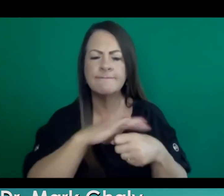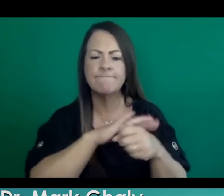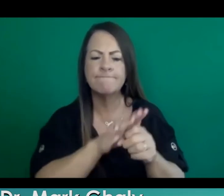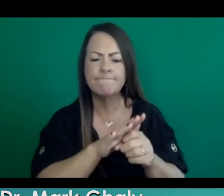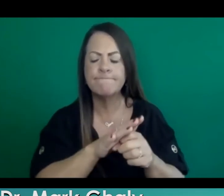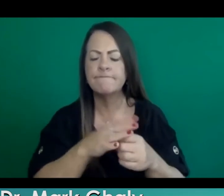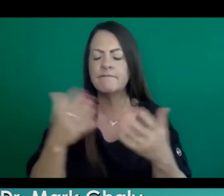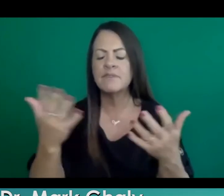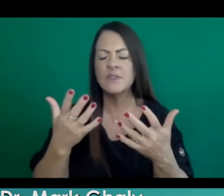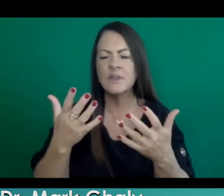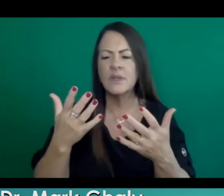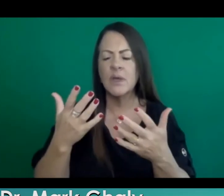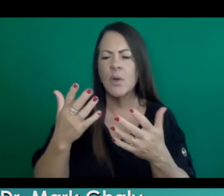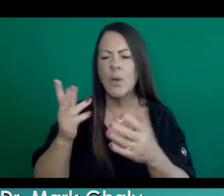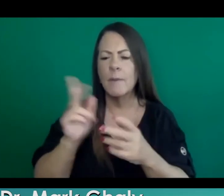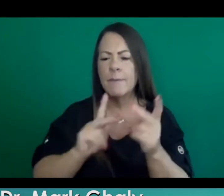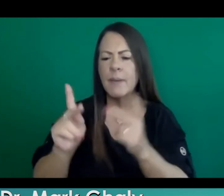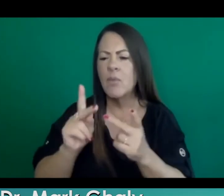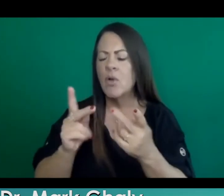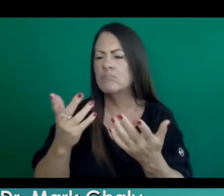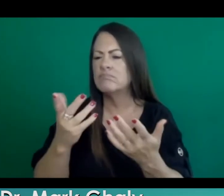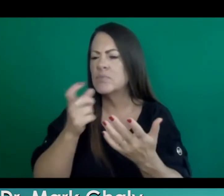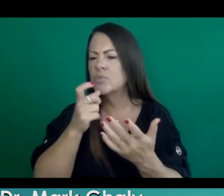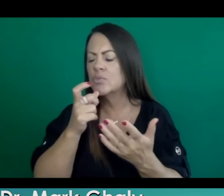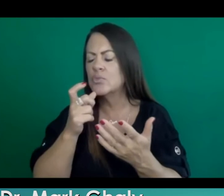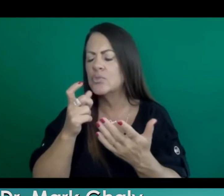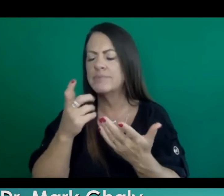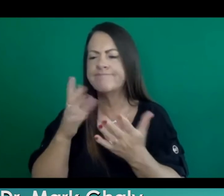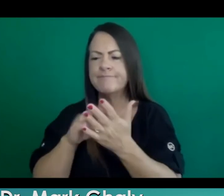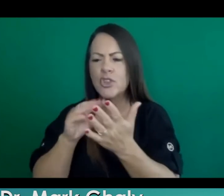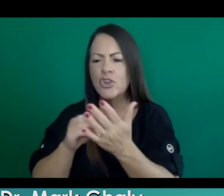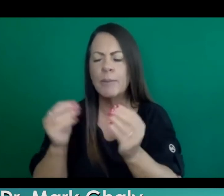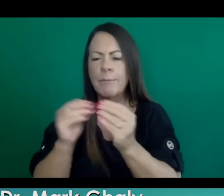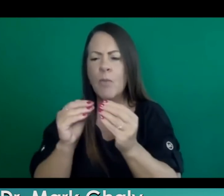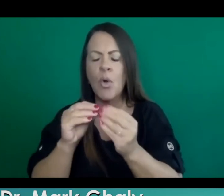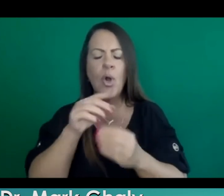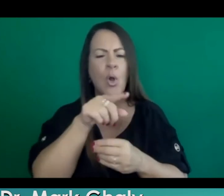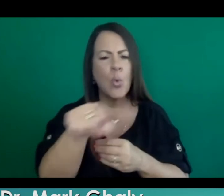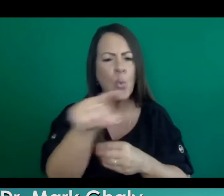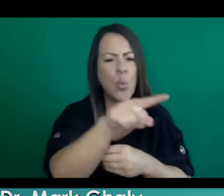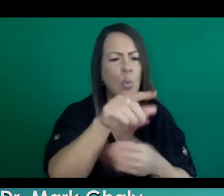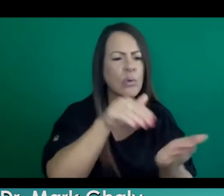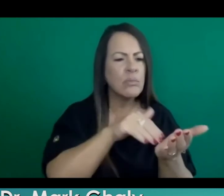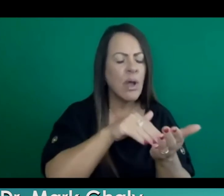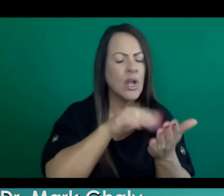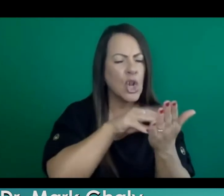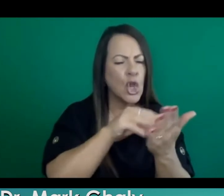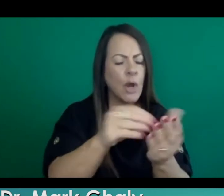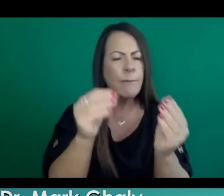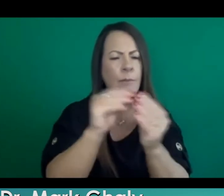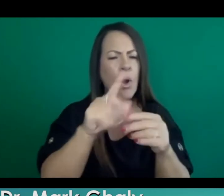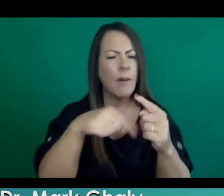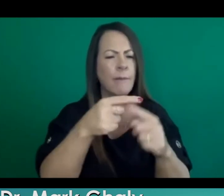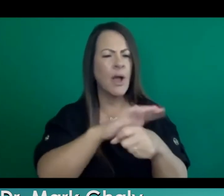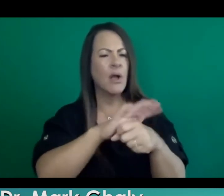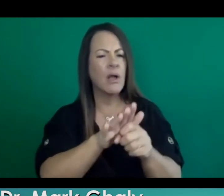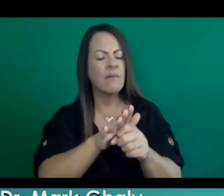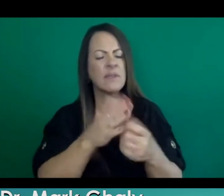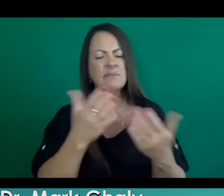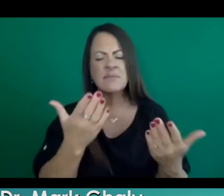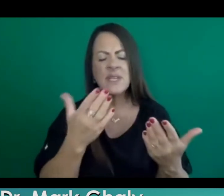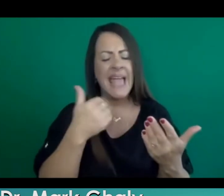improving at all, or have hospitals, been learning more about this disease, and have they been able to find better and more effective